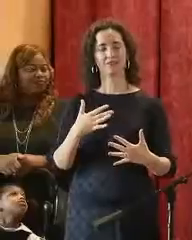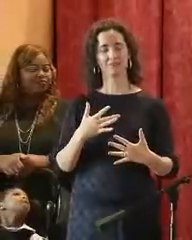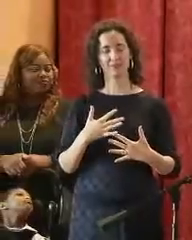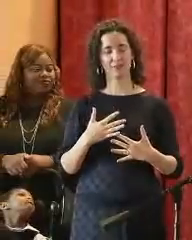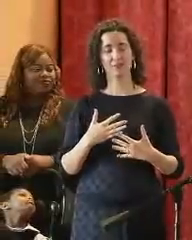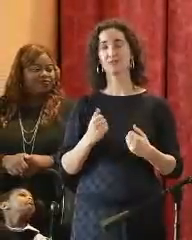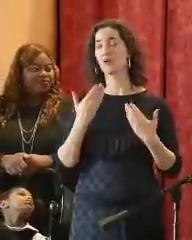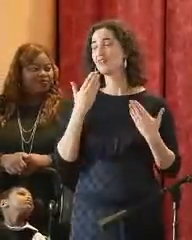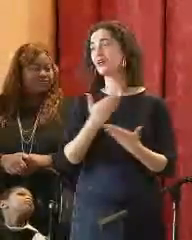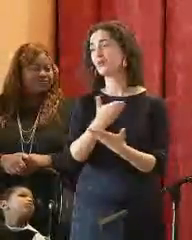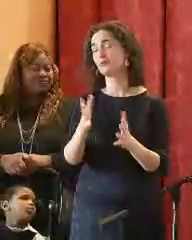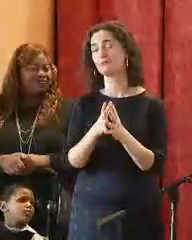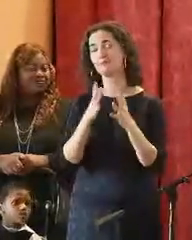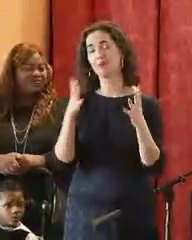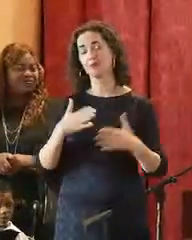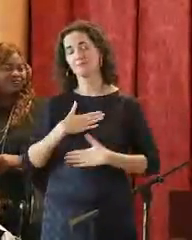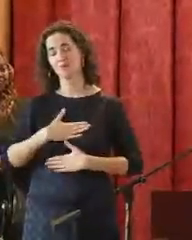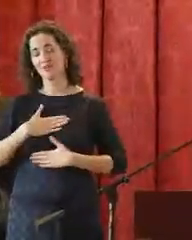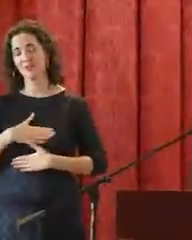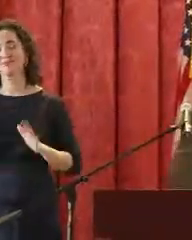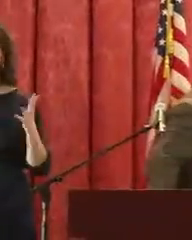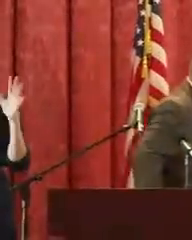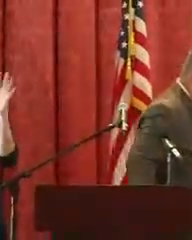So thank y'all very much. Appreciate it.